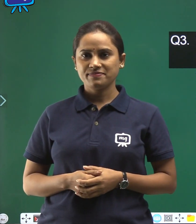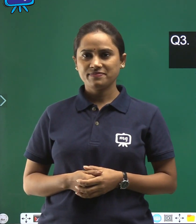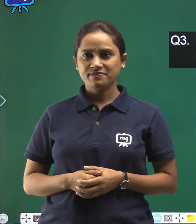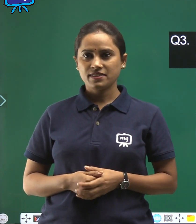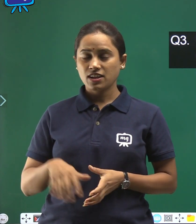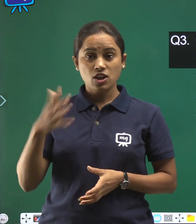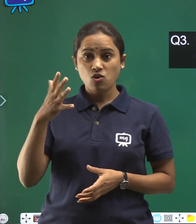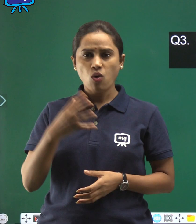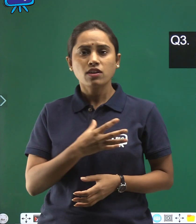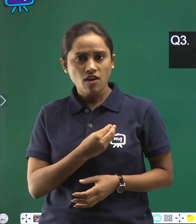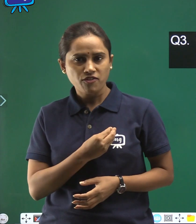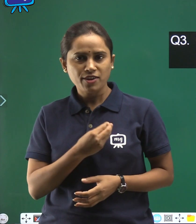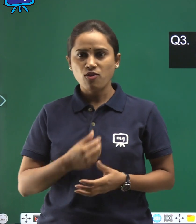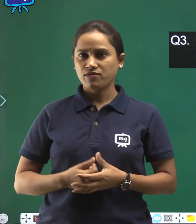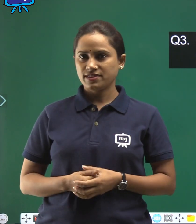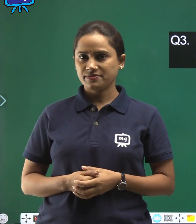not afraid of